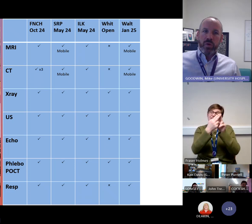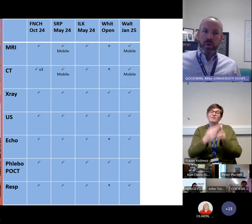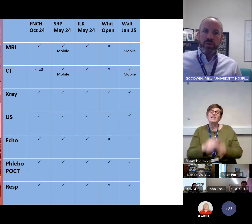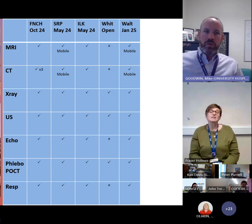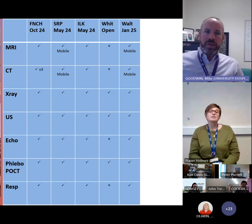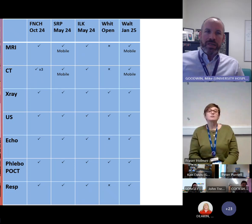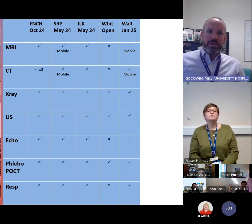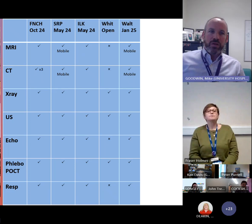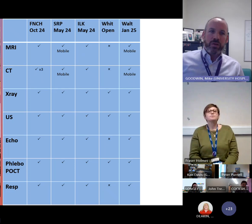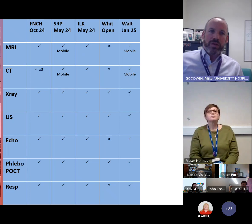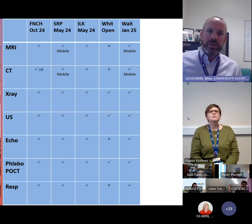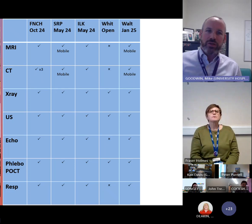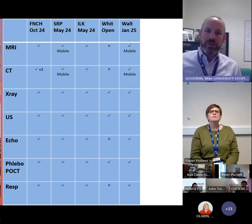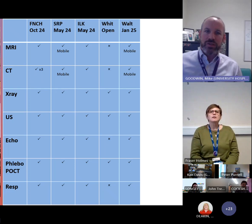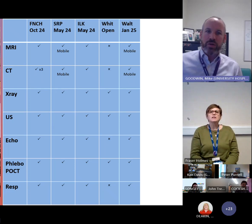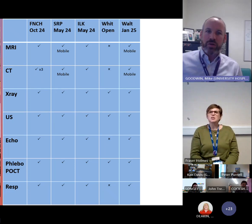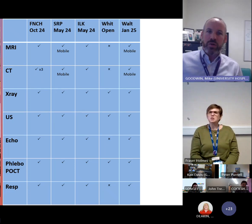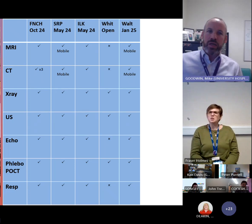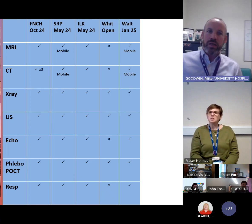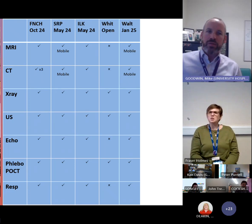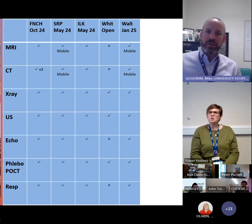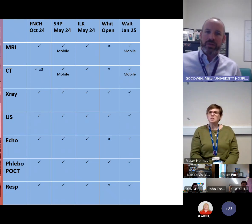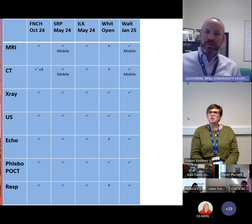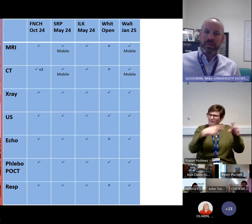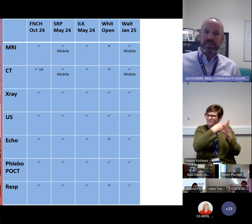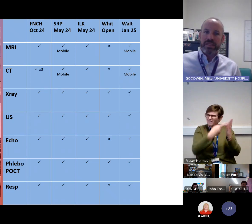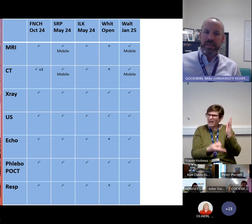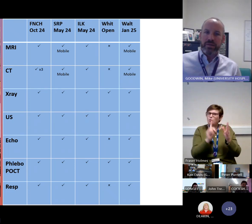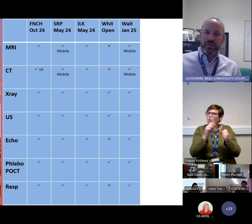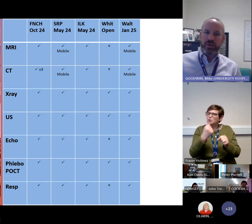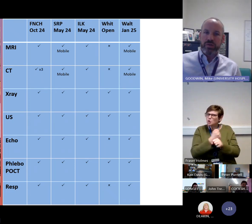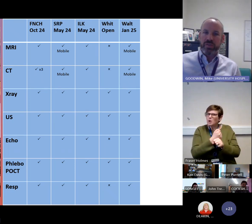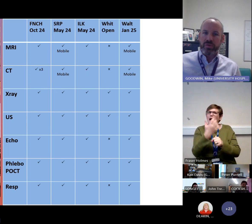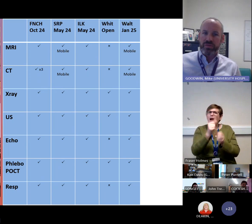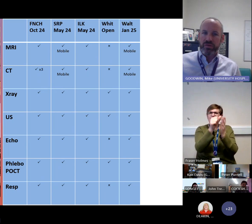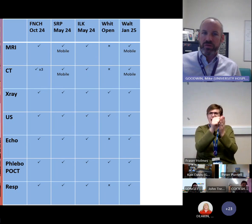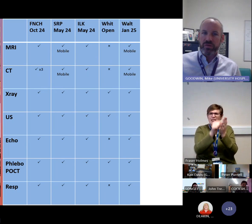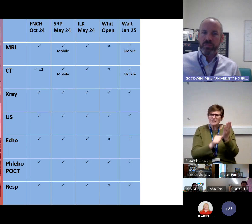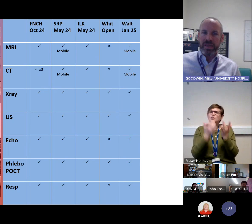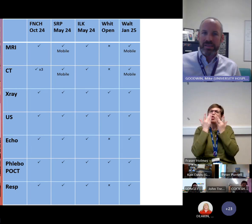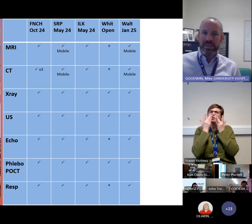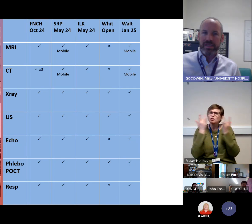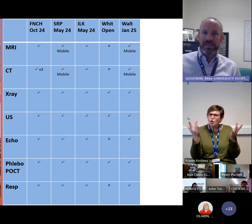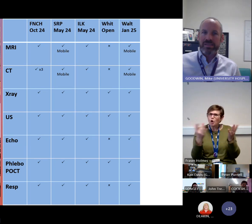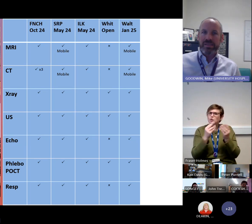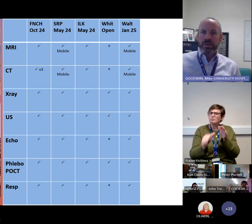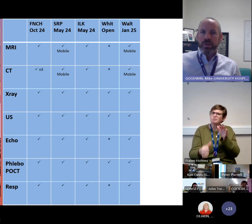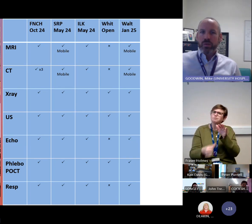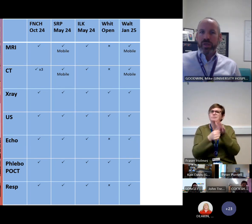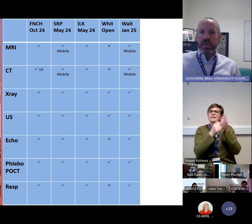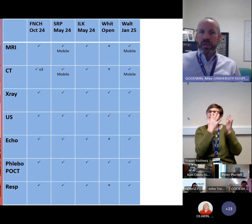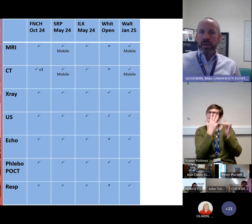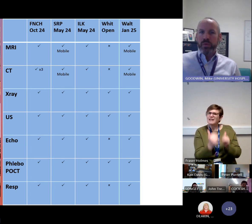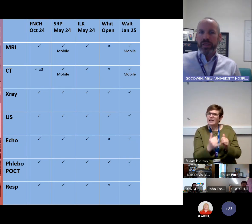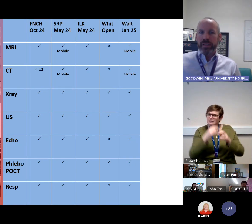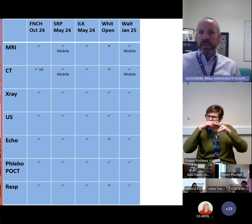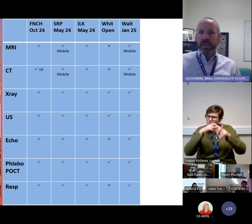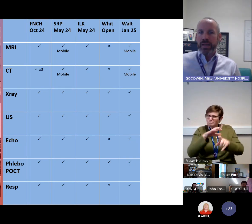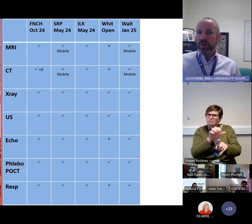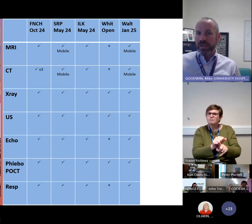In terms of what we're doing in each of the locations, so there's a little list here that shows some of the sort of main tests. We